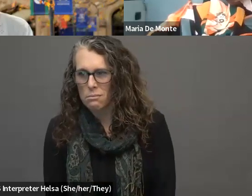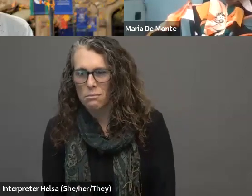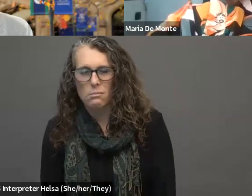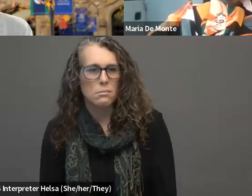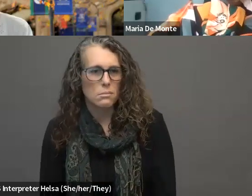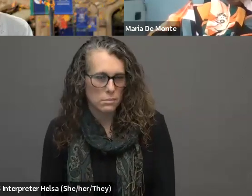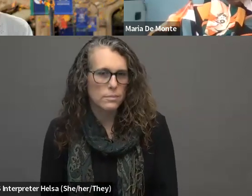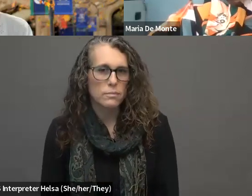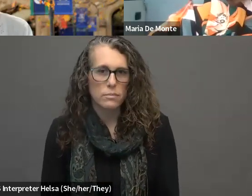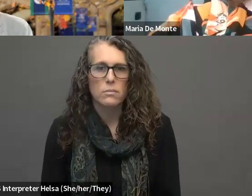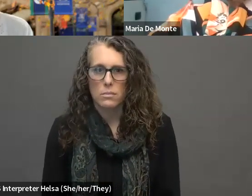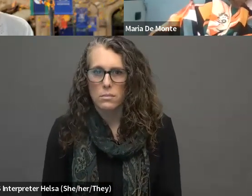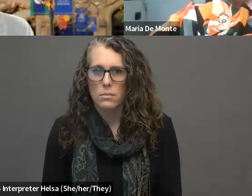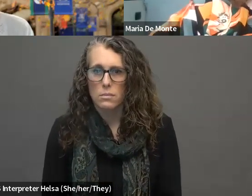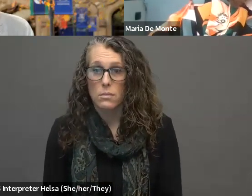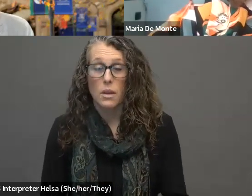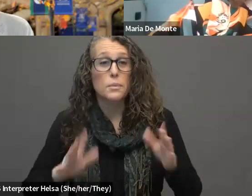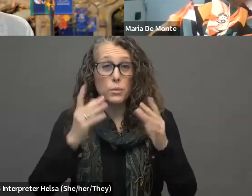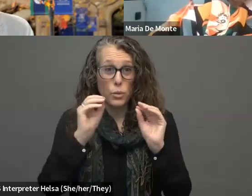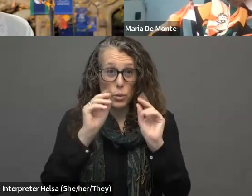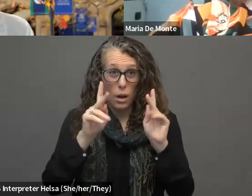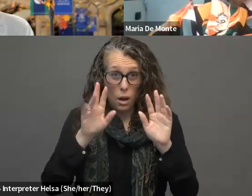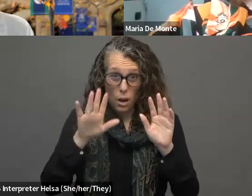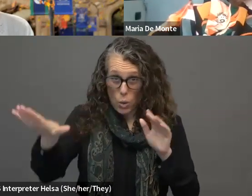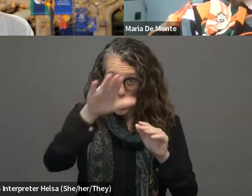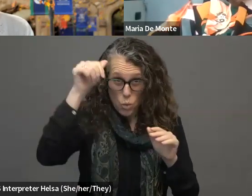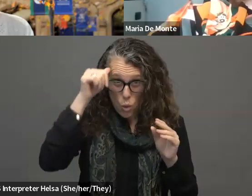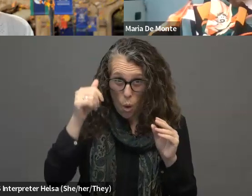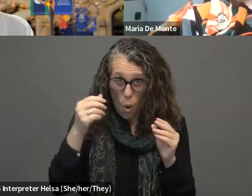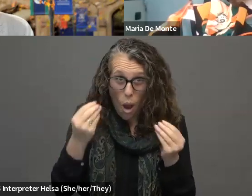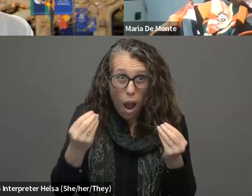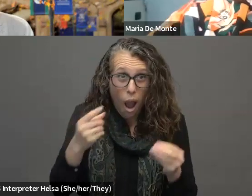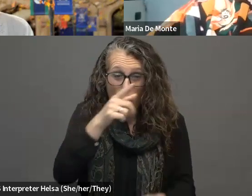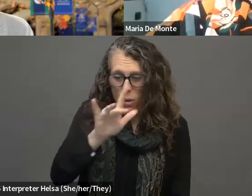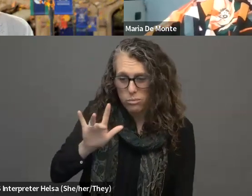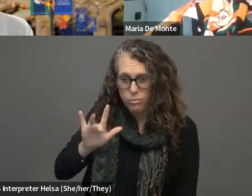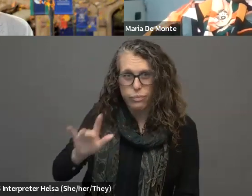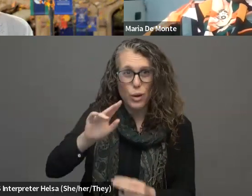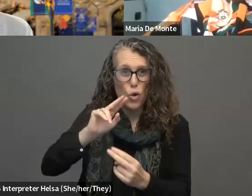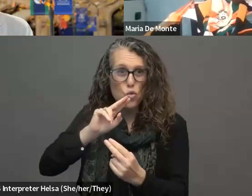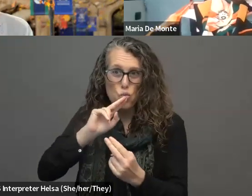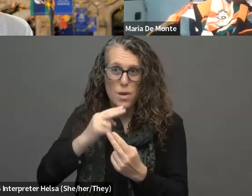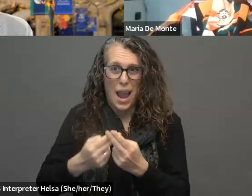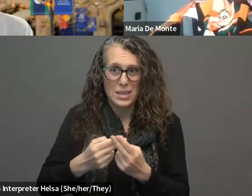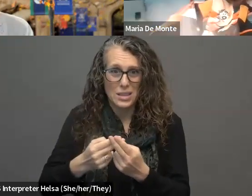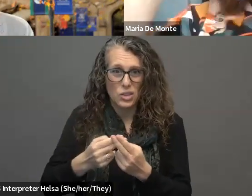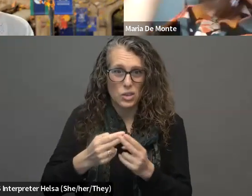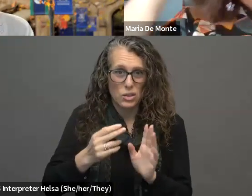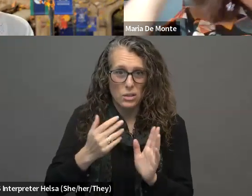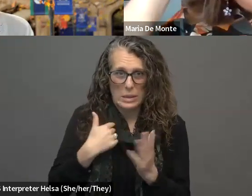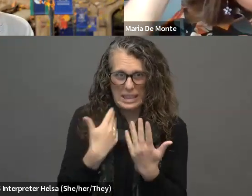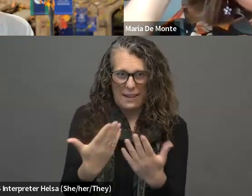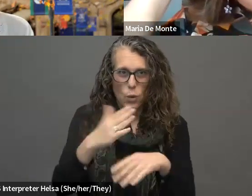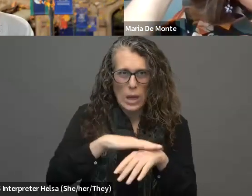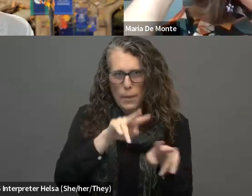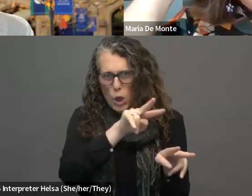So I hope everyone is familiar with the reaction button. I'm leaving you a few minutes to check that out.